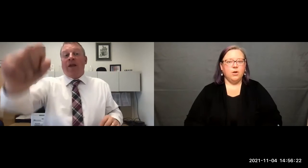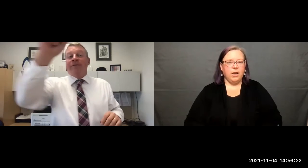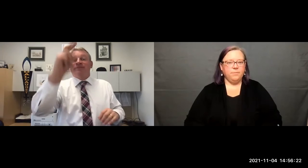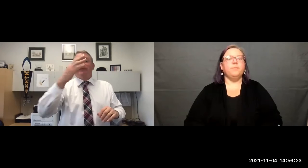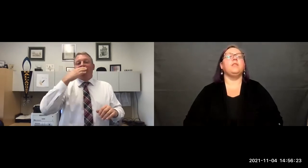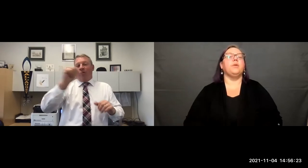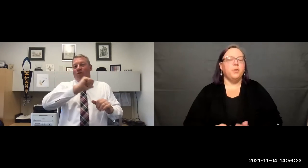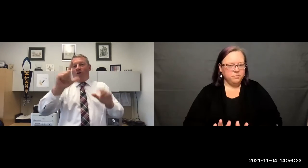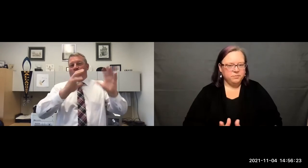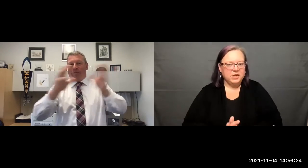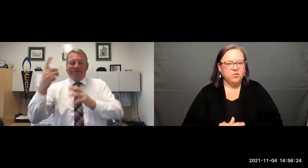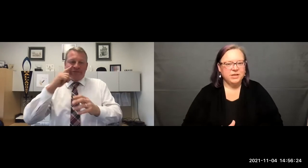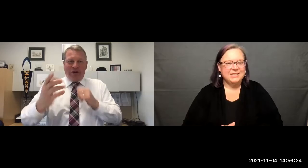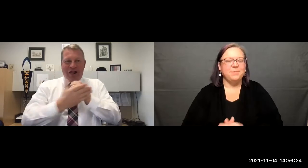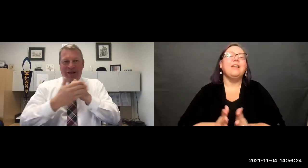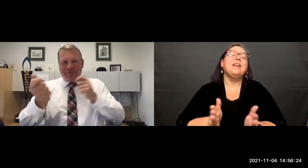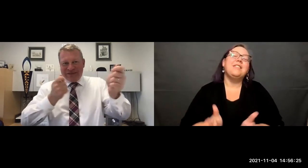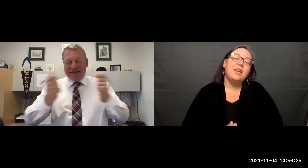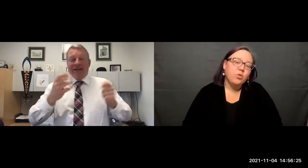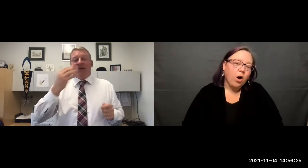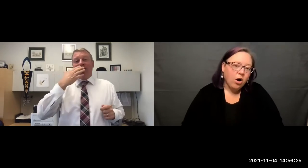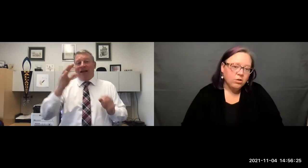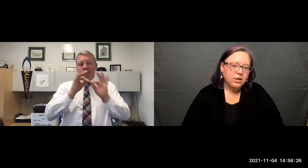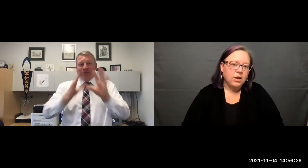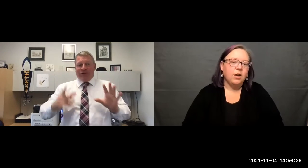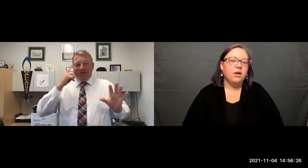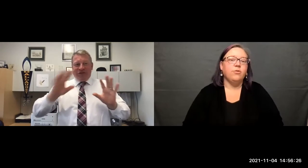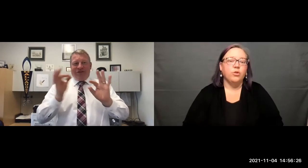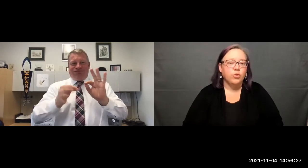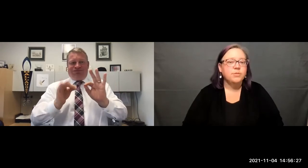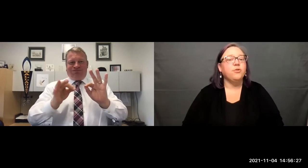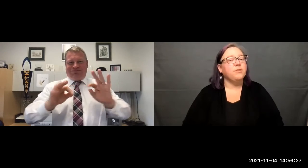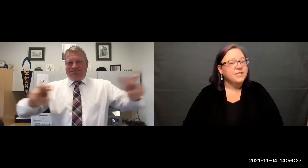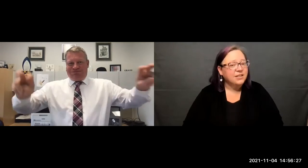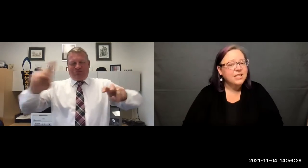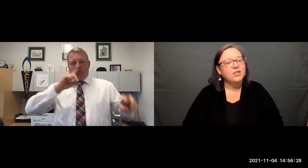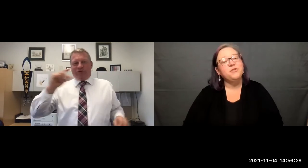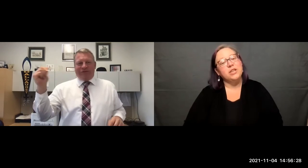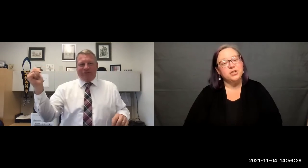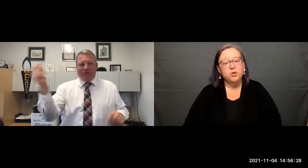Okay, there we go. Now everyone can see me. Thank you all for the groups, for the facilitators, for the